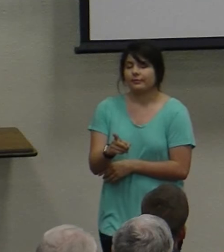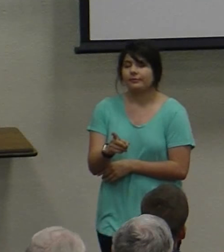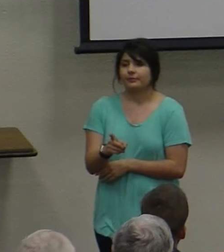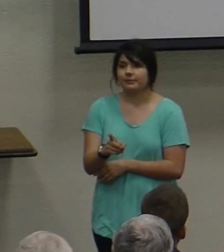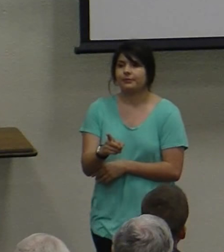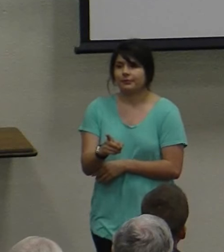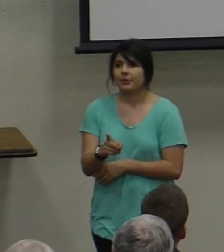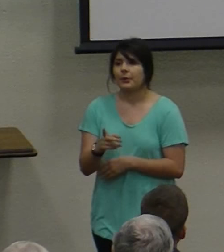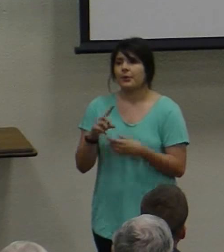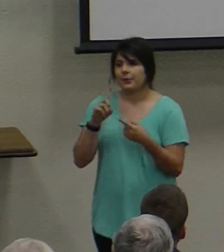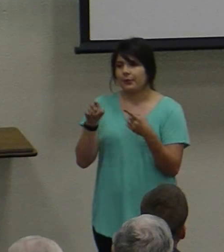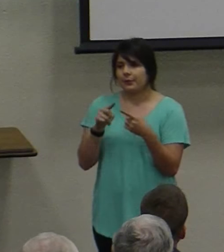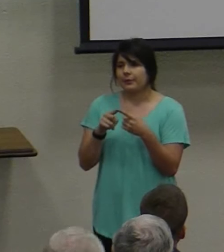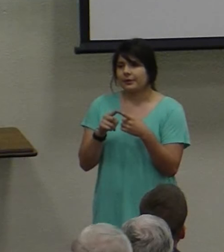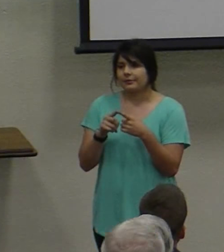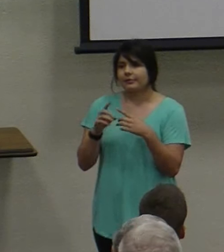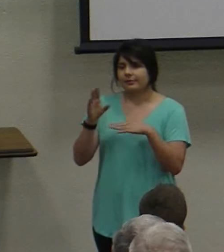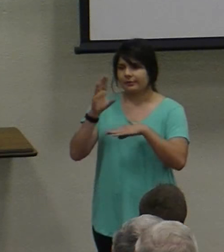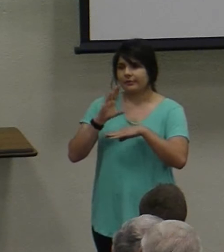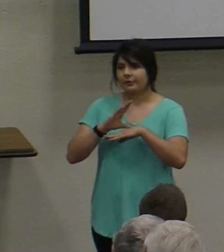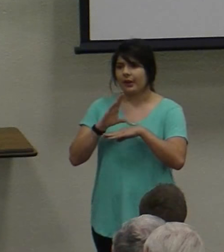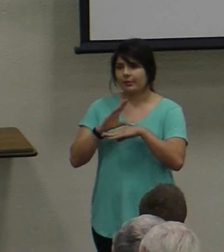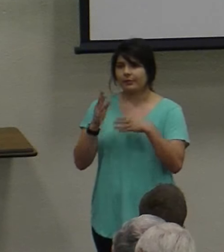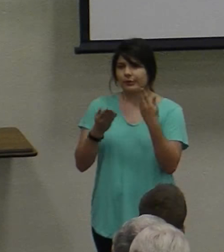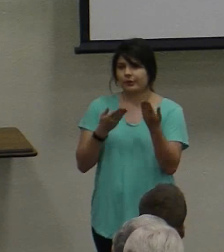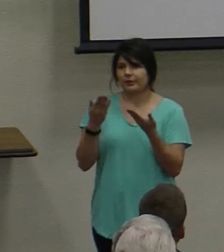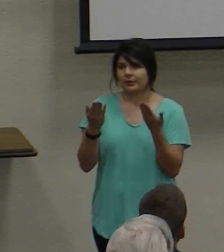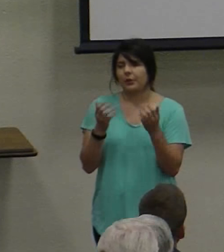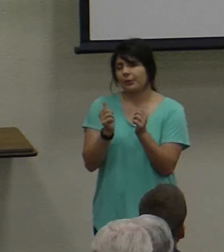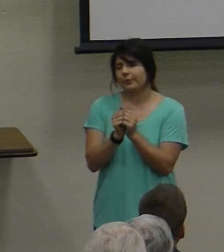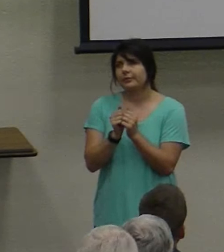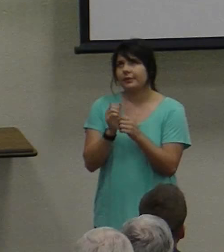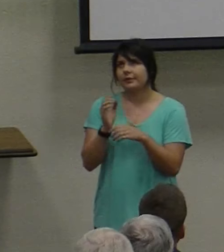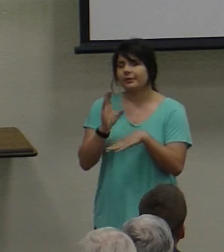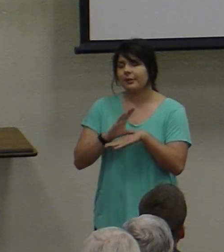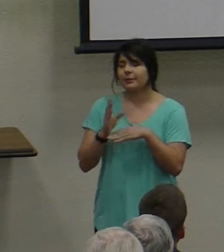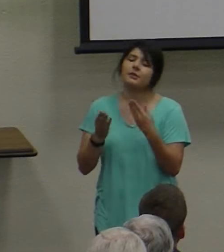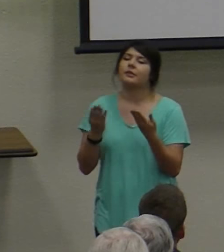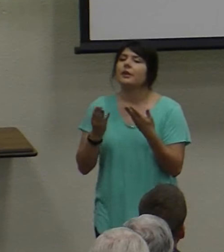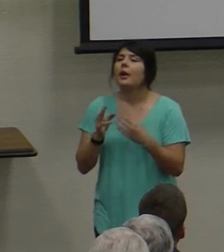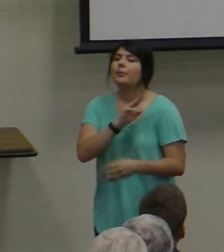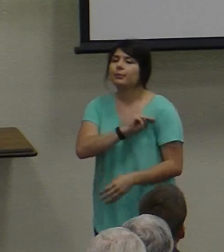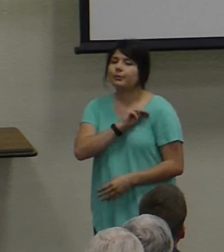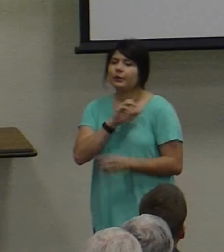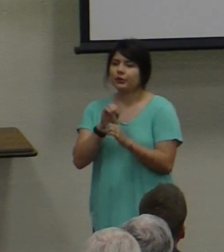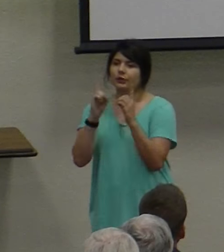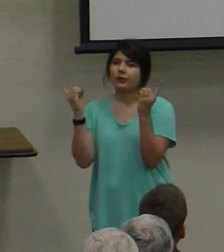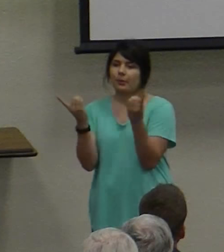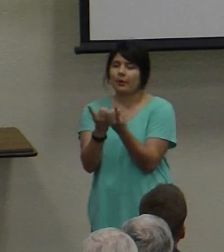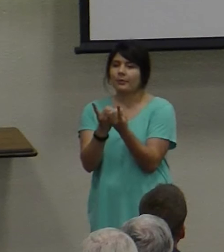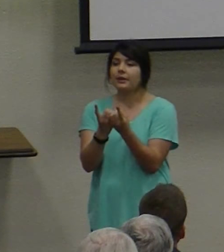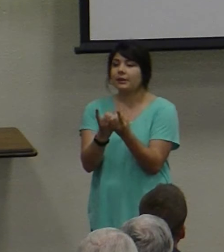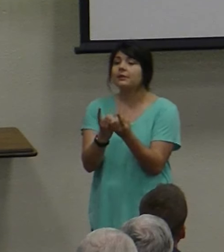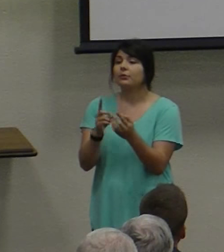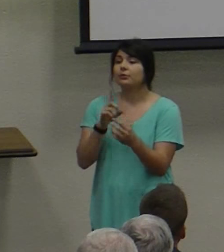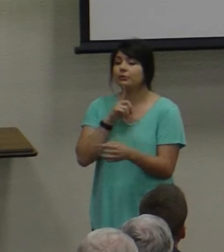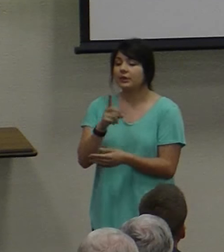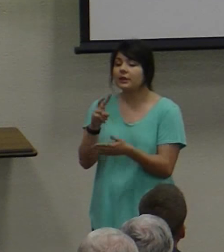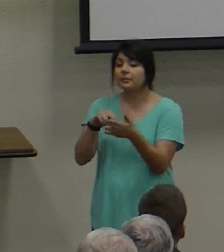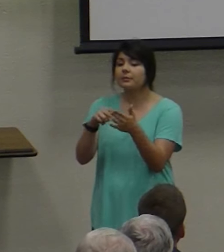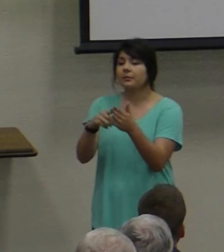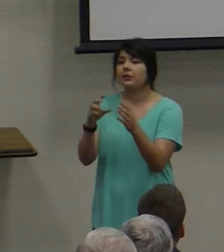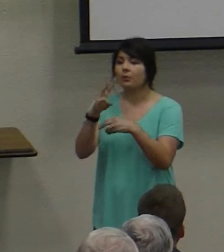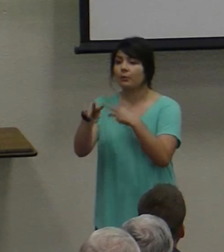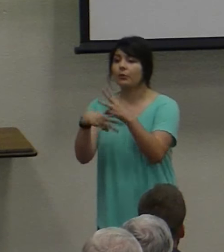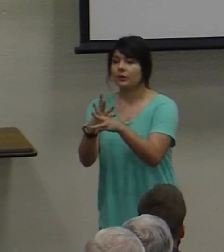our chapel services and our missions department. It really does mean the world.